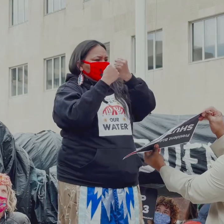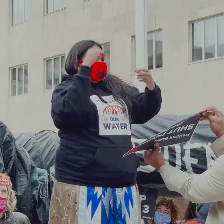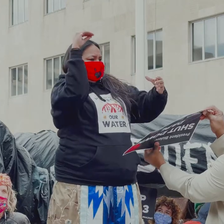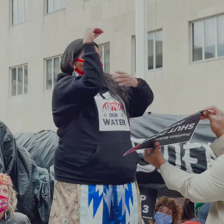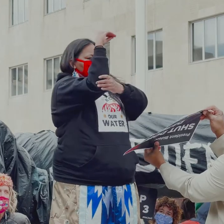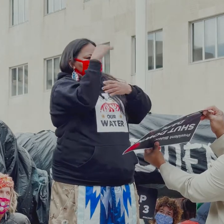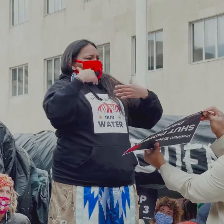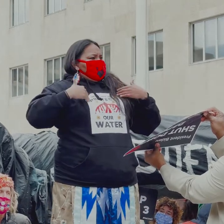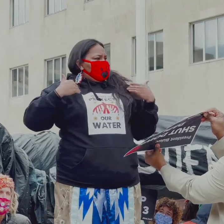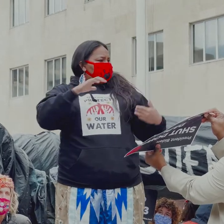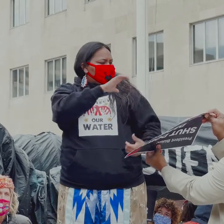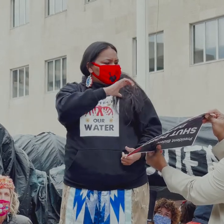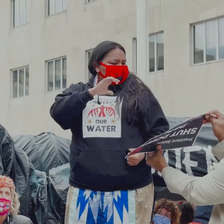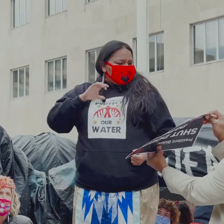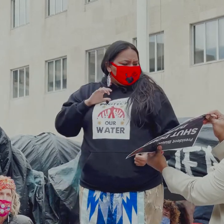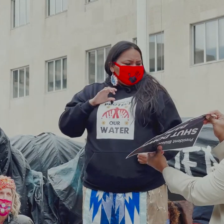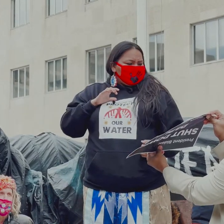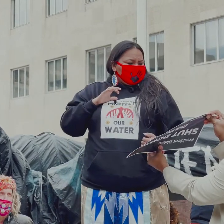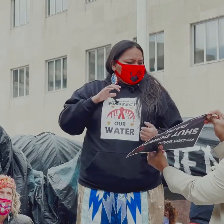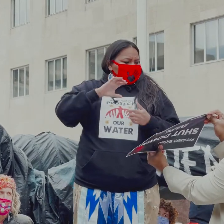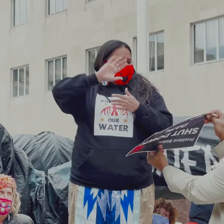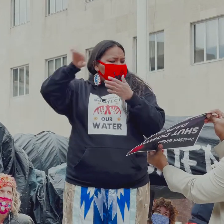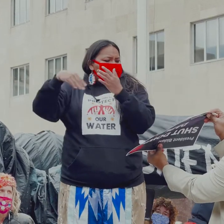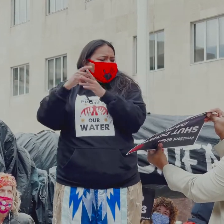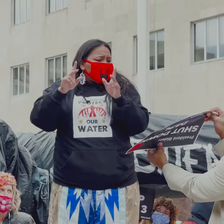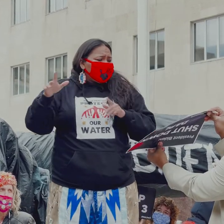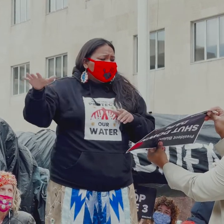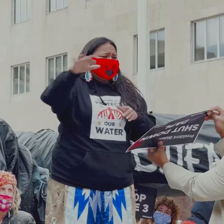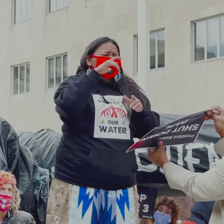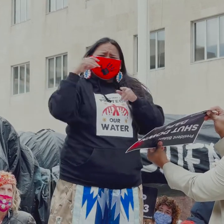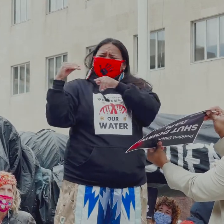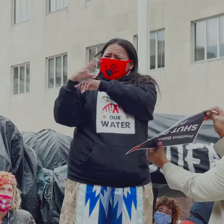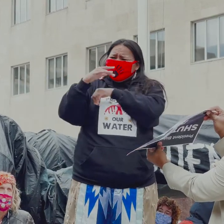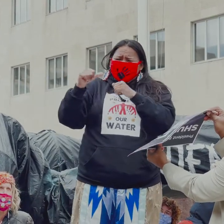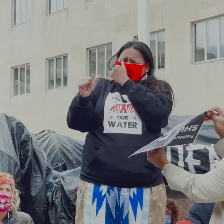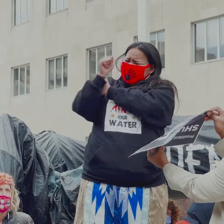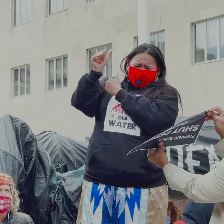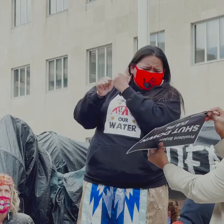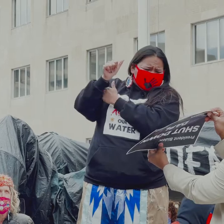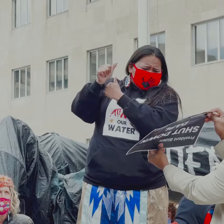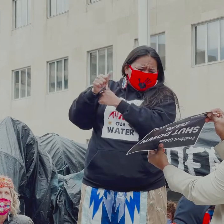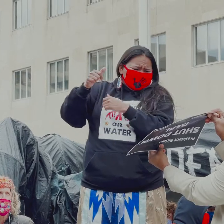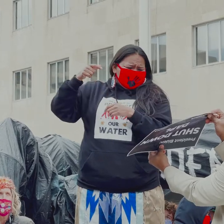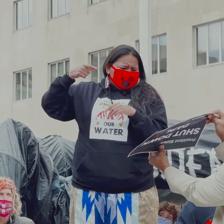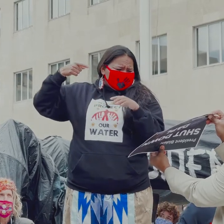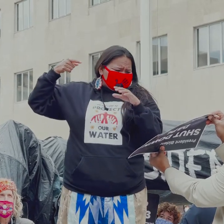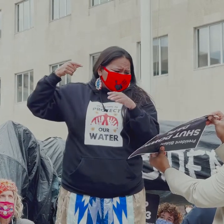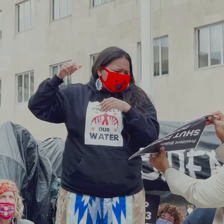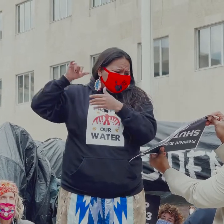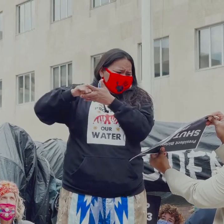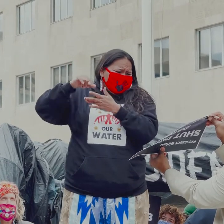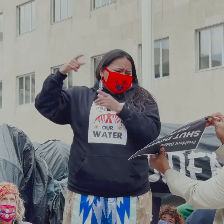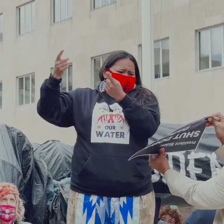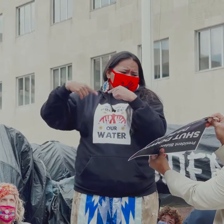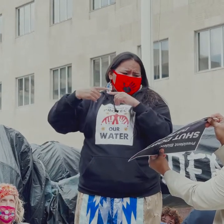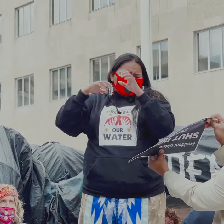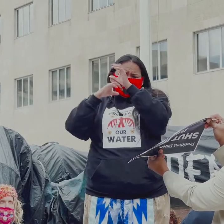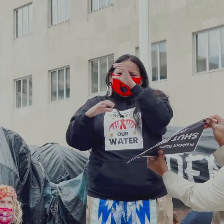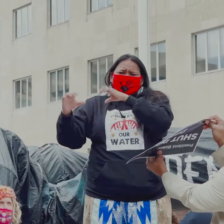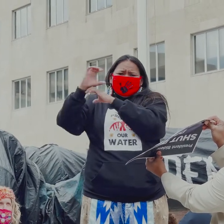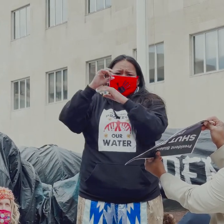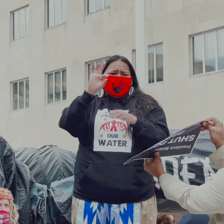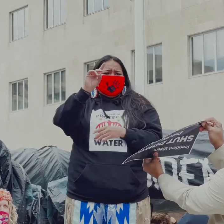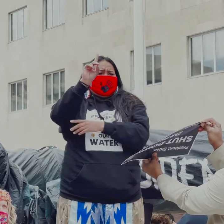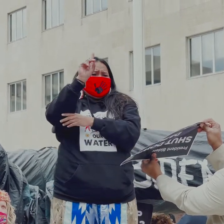support of the Standing Rock Youth Council and all the people that will be affected by the potential dangers that comes with the